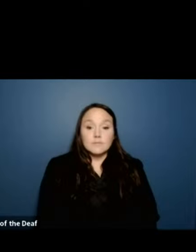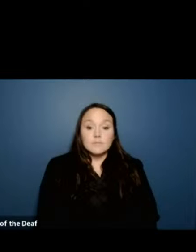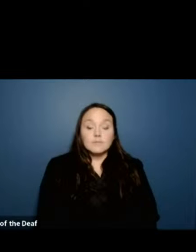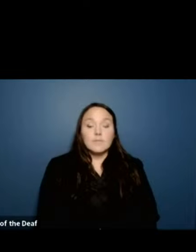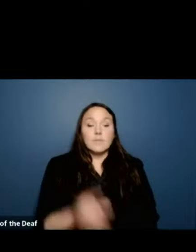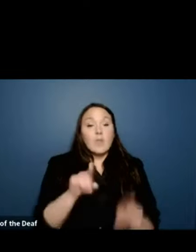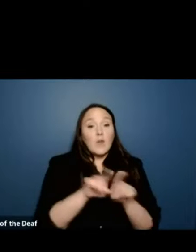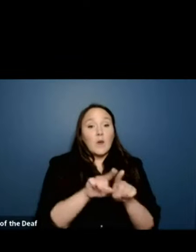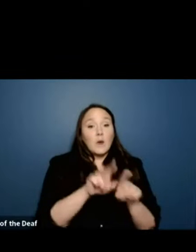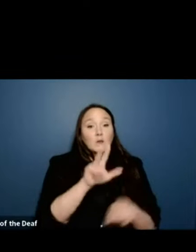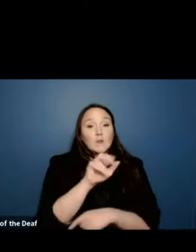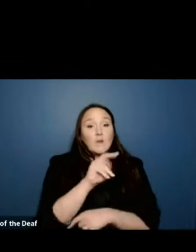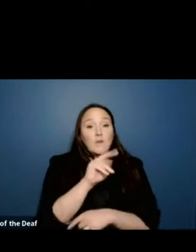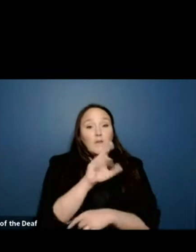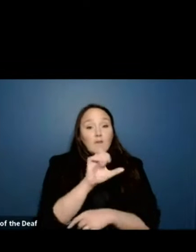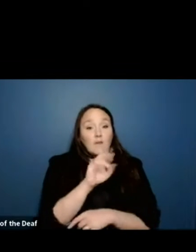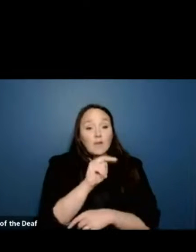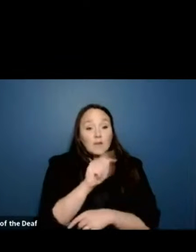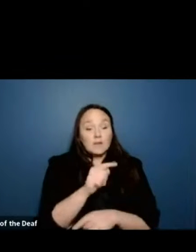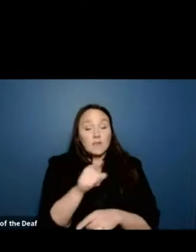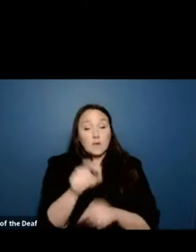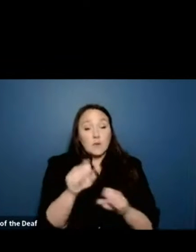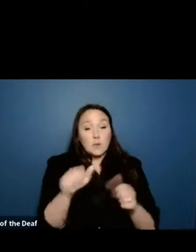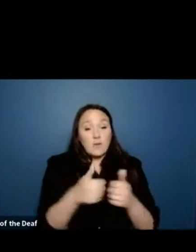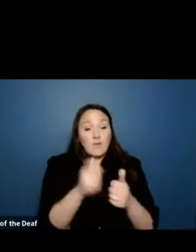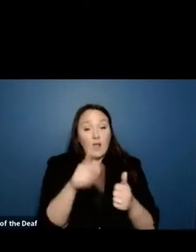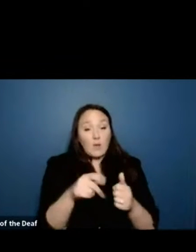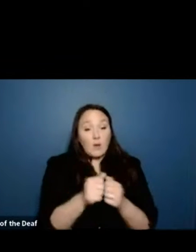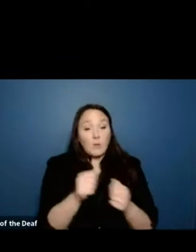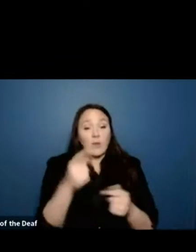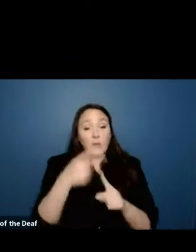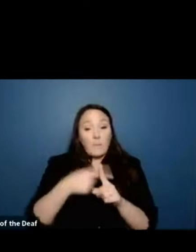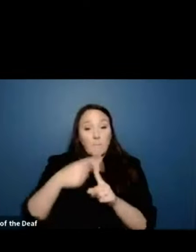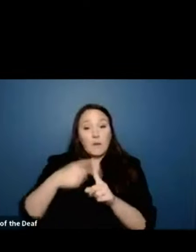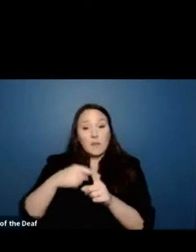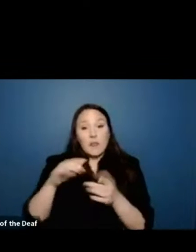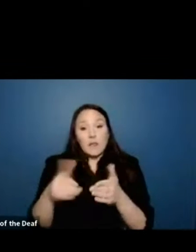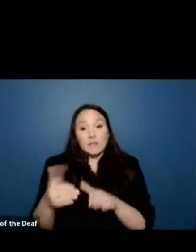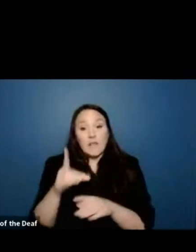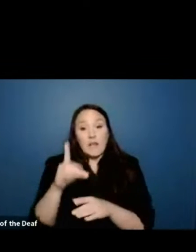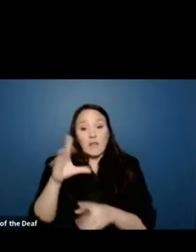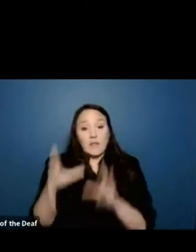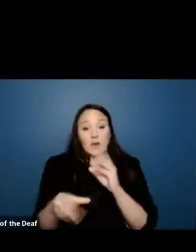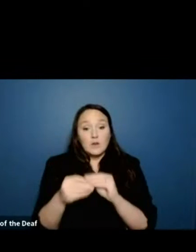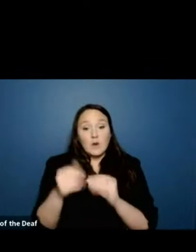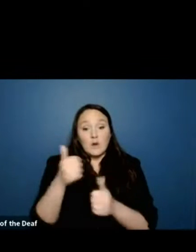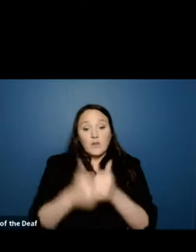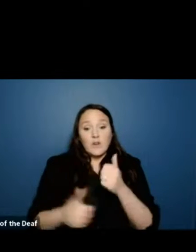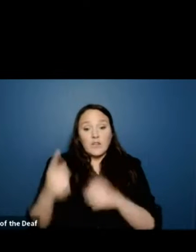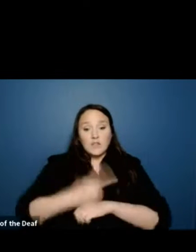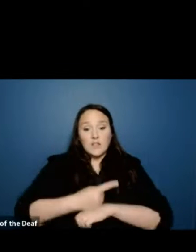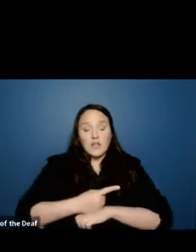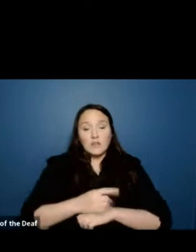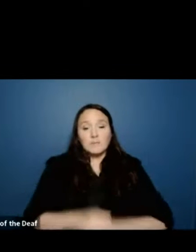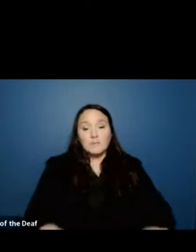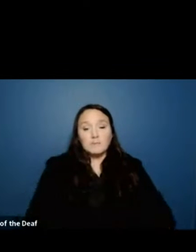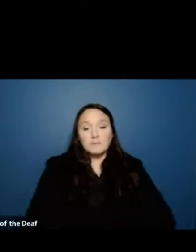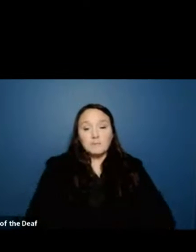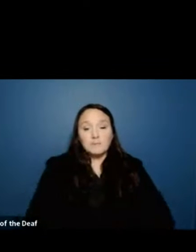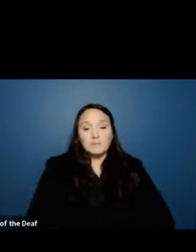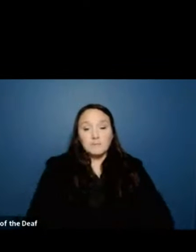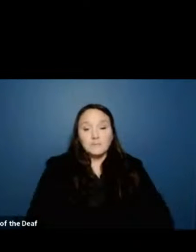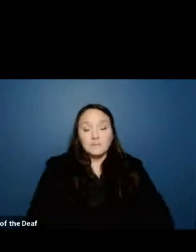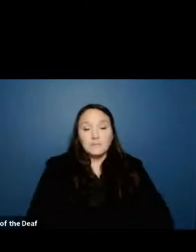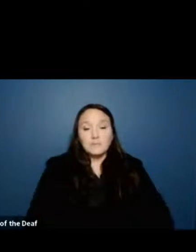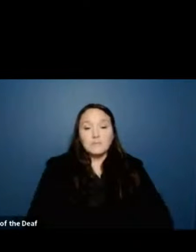see. Also from Vincent with Knox News, could you follow up with the monthly death totals by date of death?